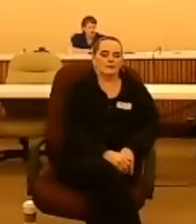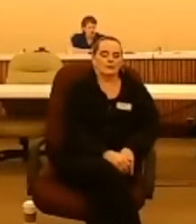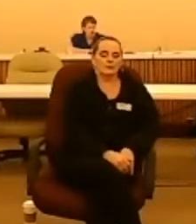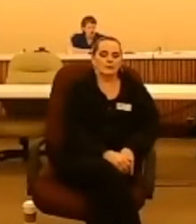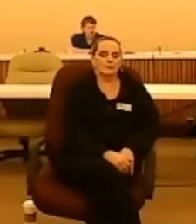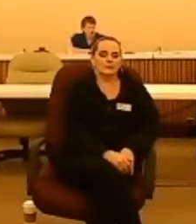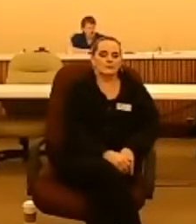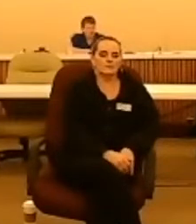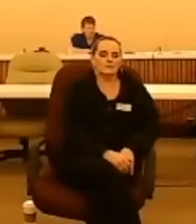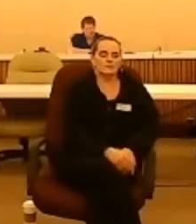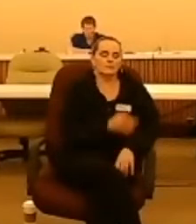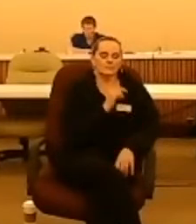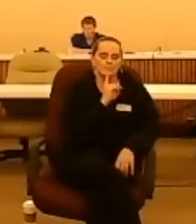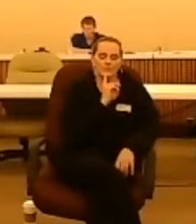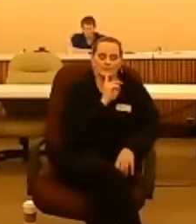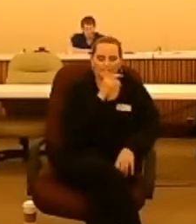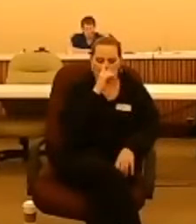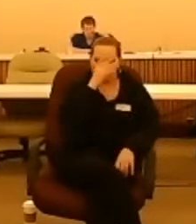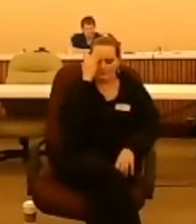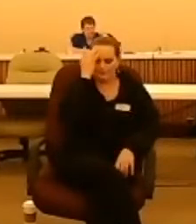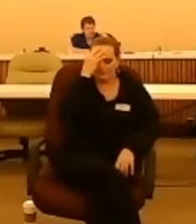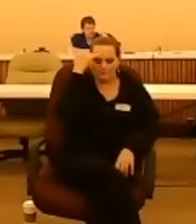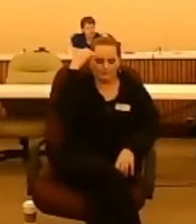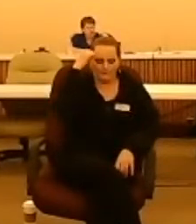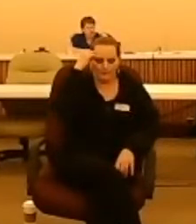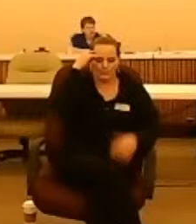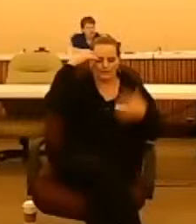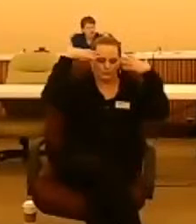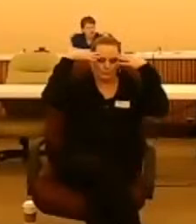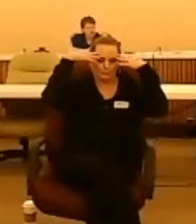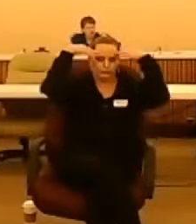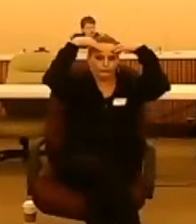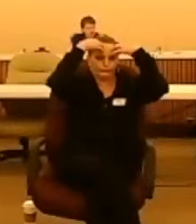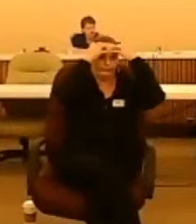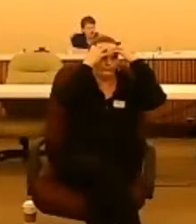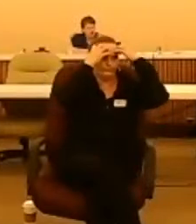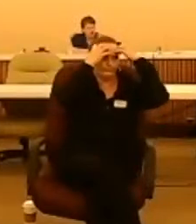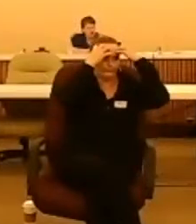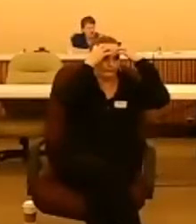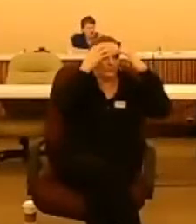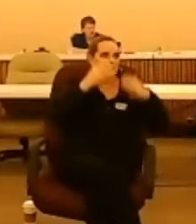what do you call it? My brain's going mush. Multifamily. Thank you.